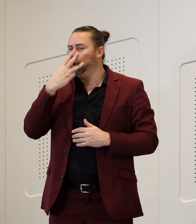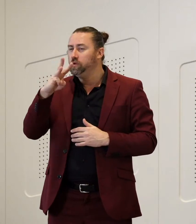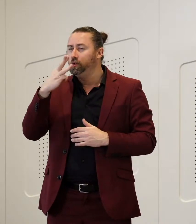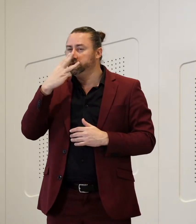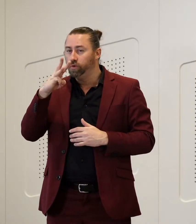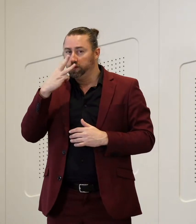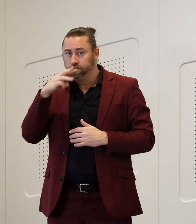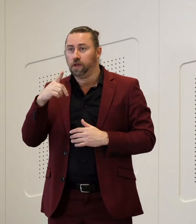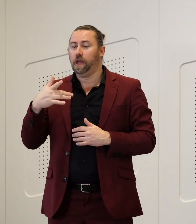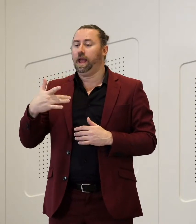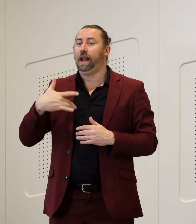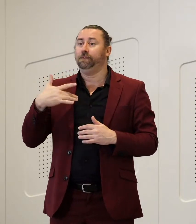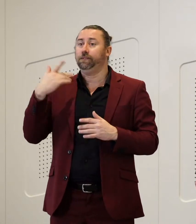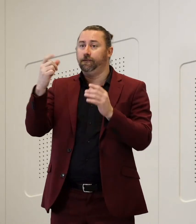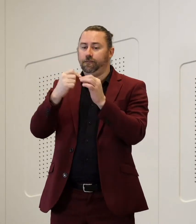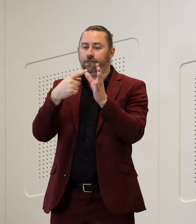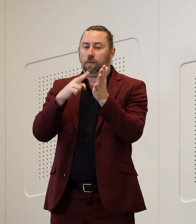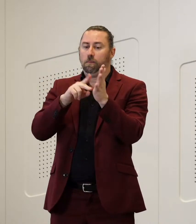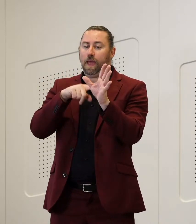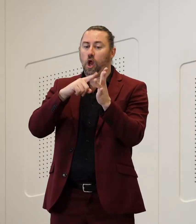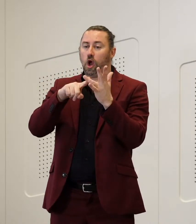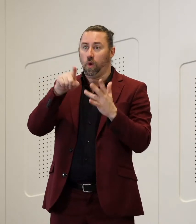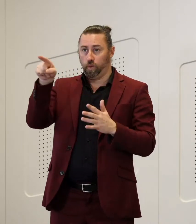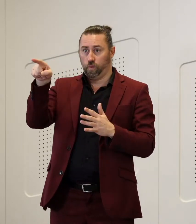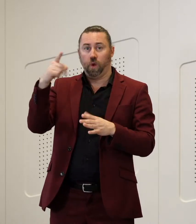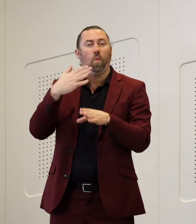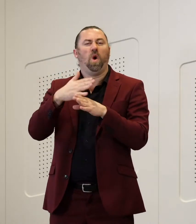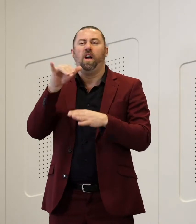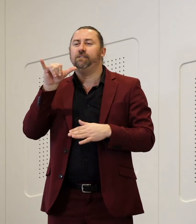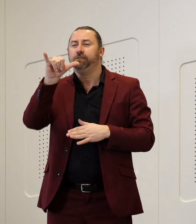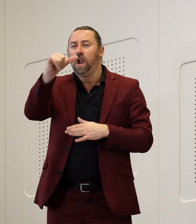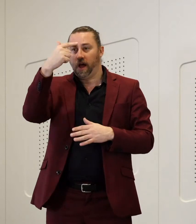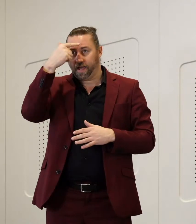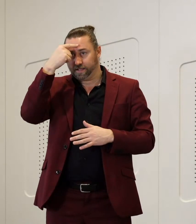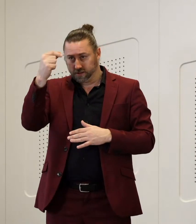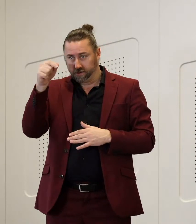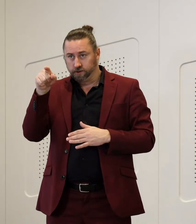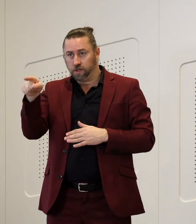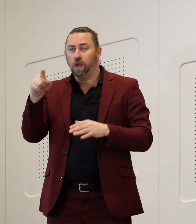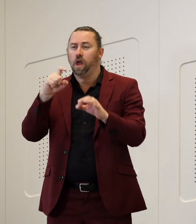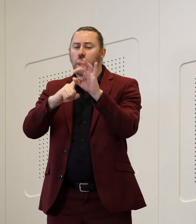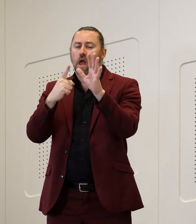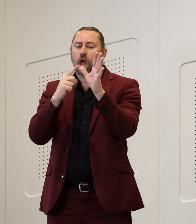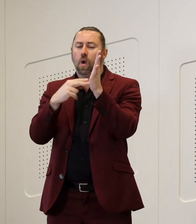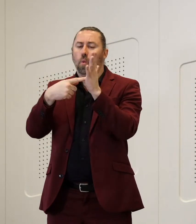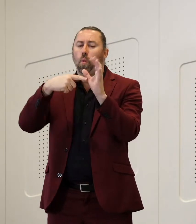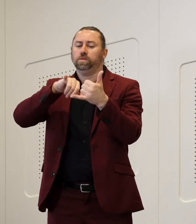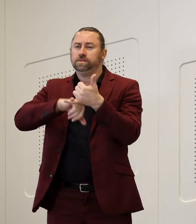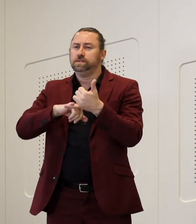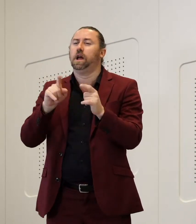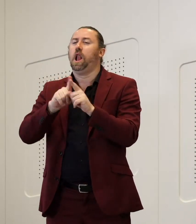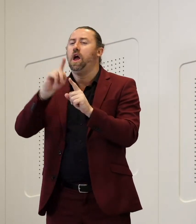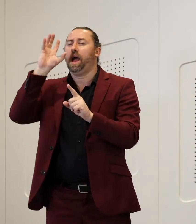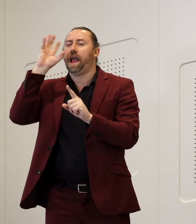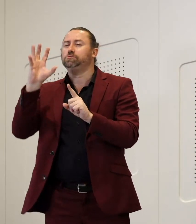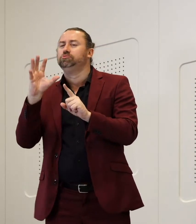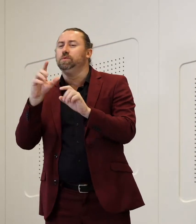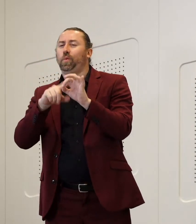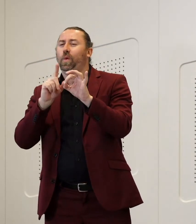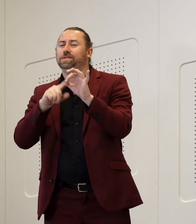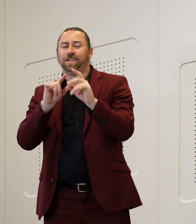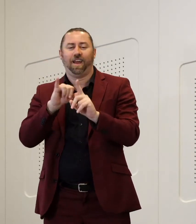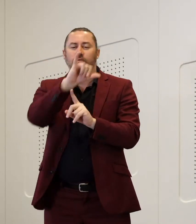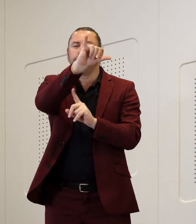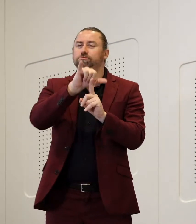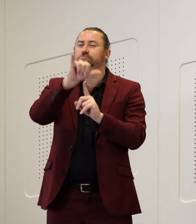who lives in Banyo. She's a flight attendant and works for the regional Qantas routes, and she came forward and